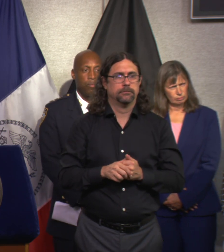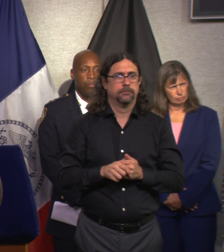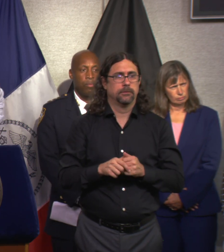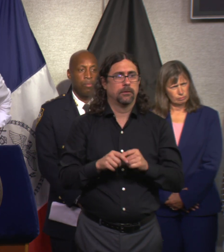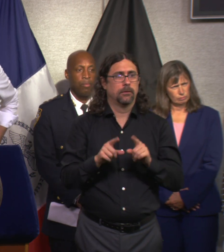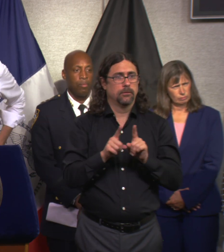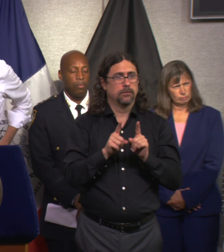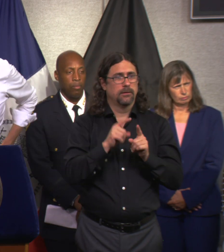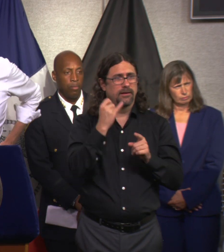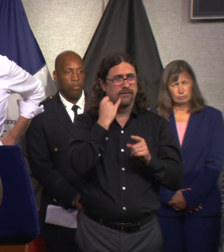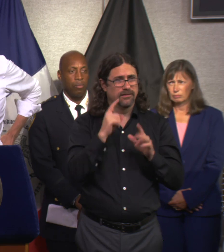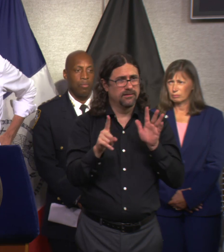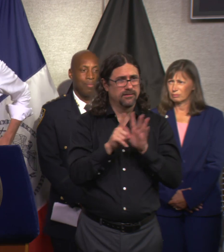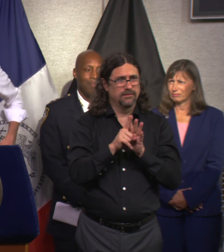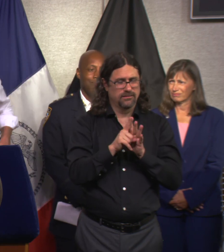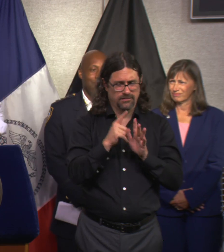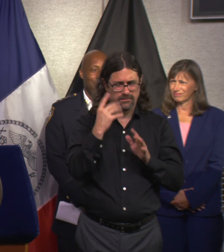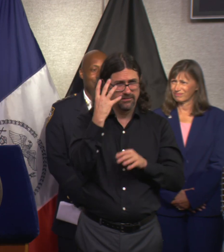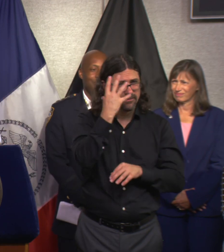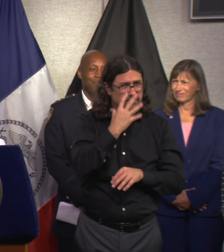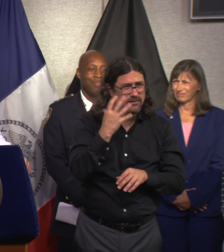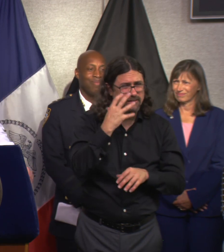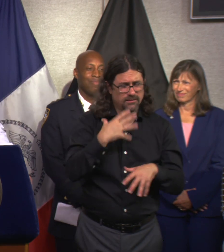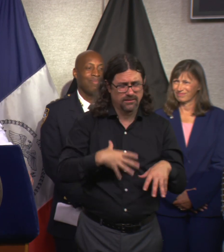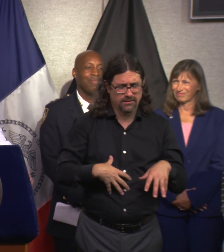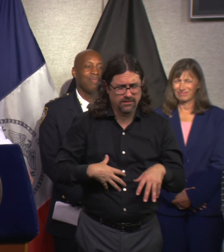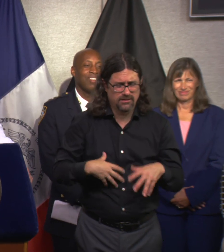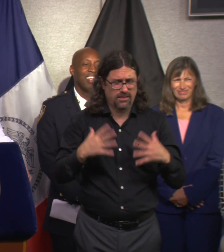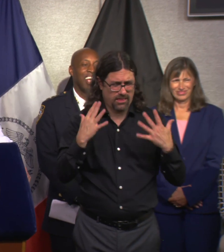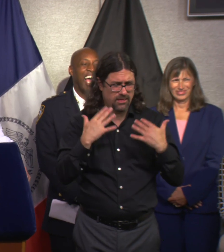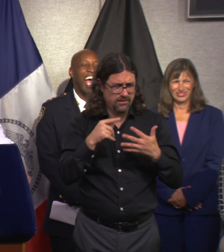Stupid question. You said... There are no stupid questions. That's wrong.